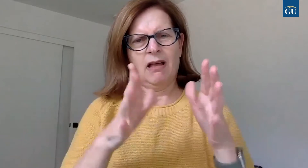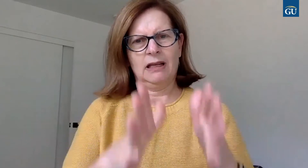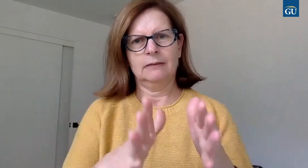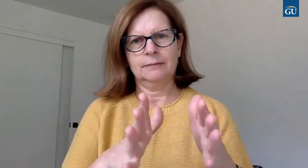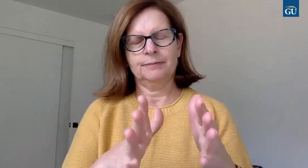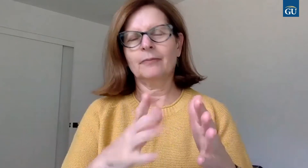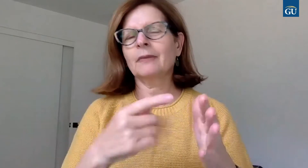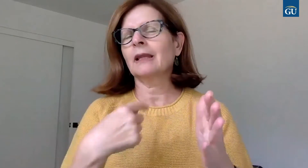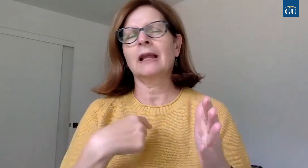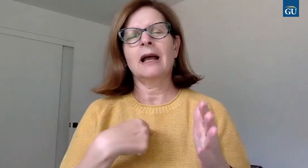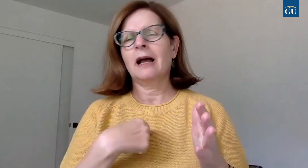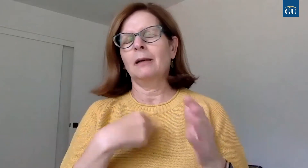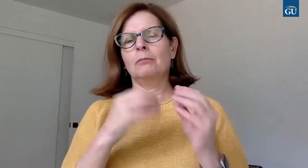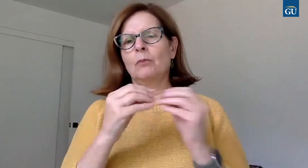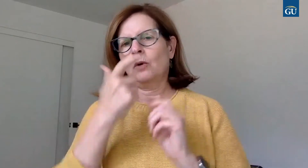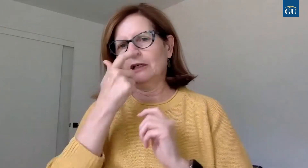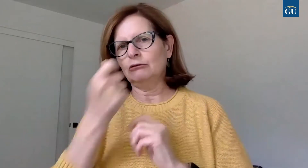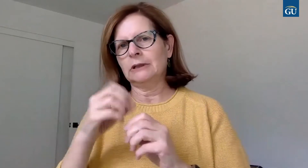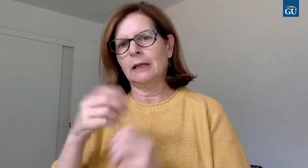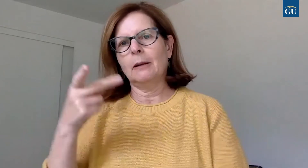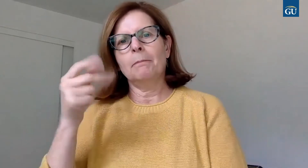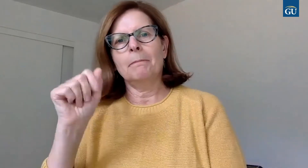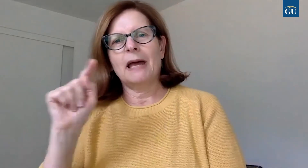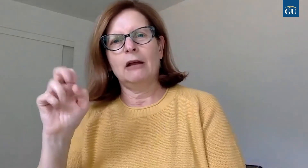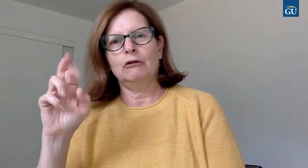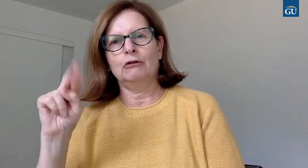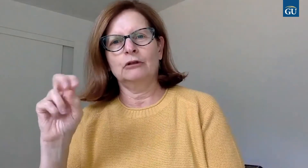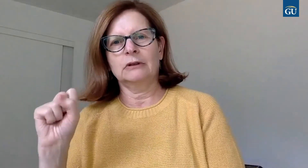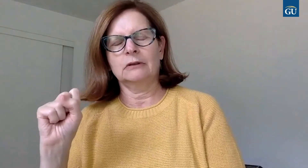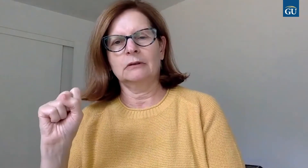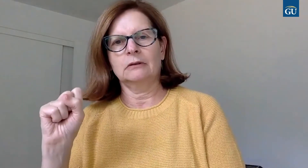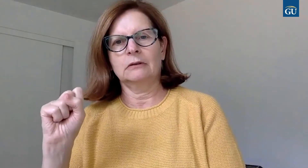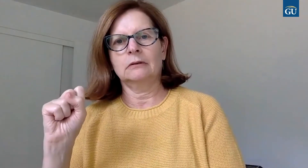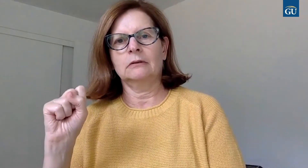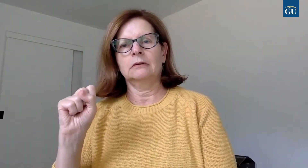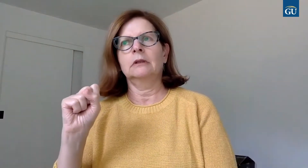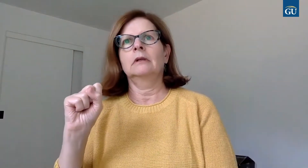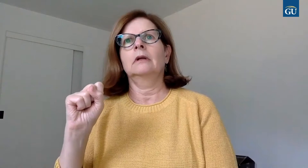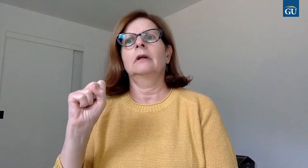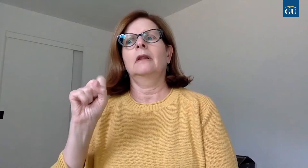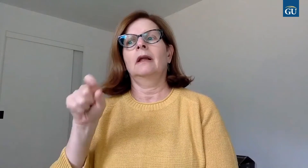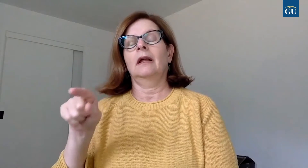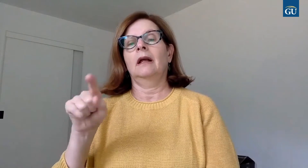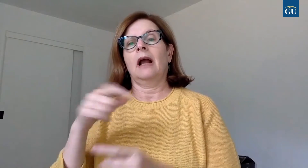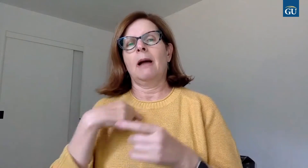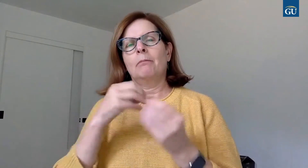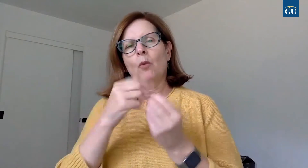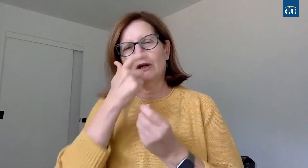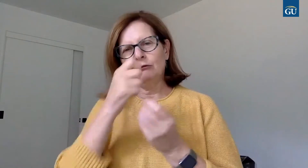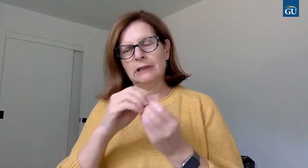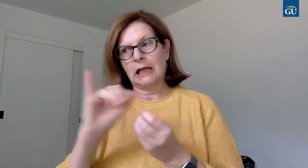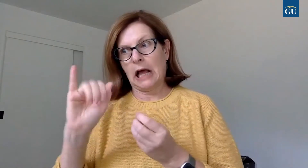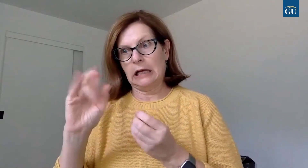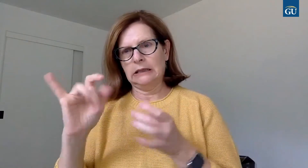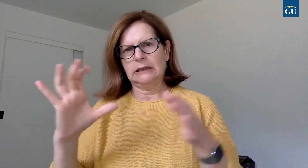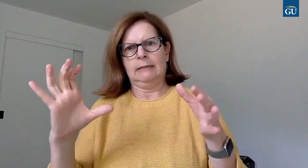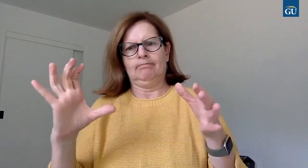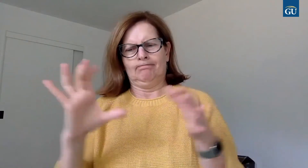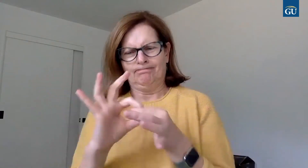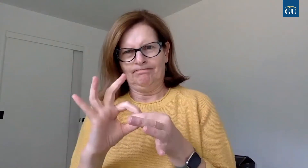think about these icons of specific signs. I'm more interested in patterns, more interested in iconicity